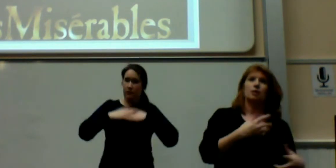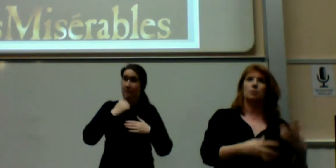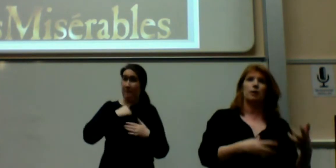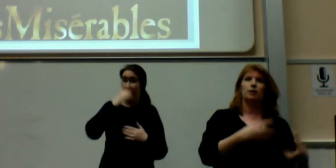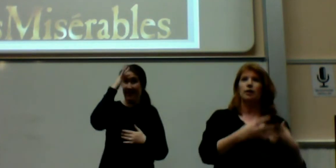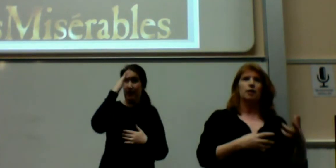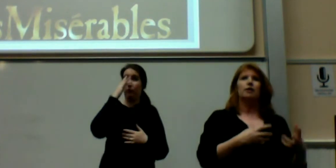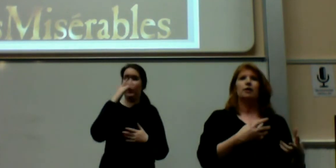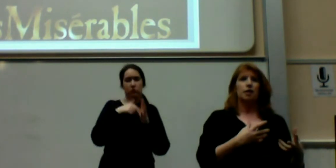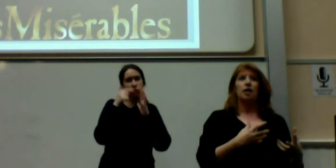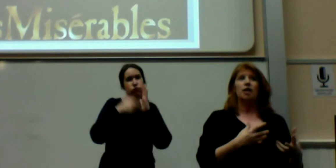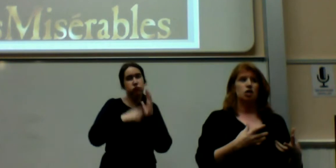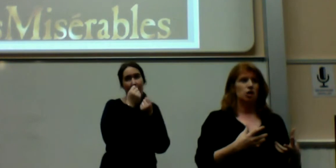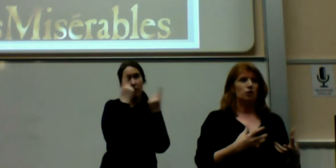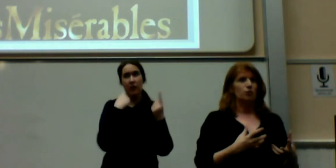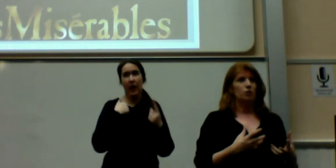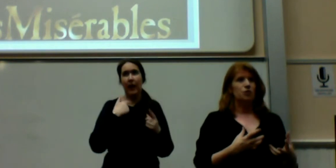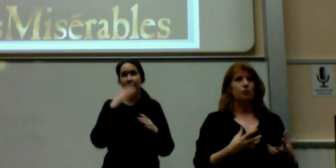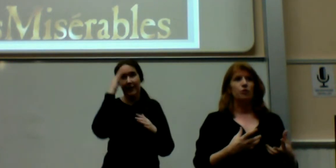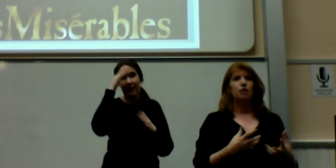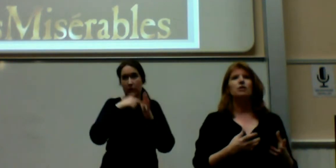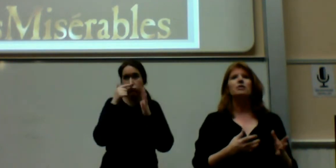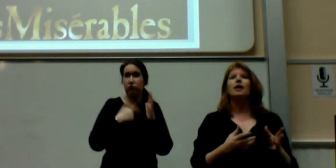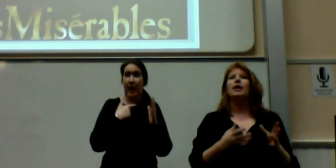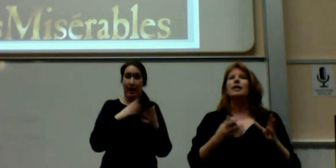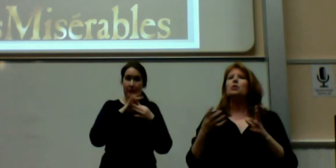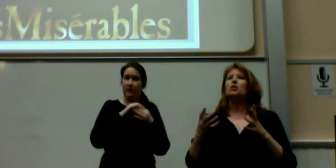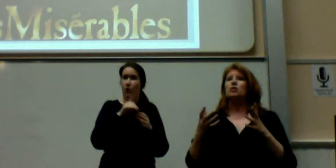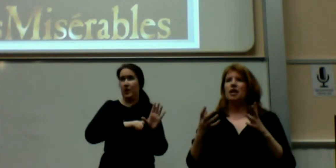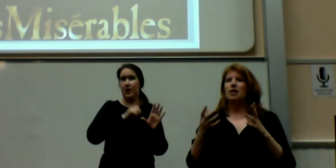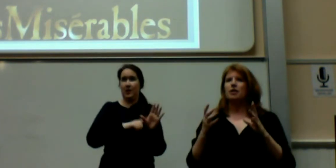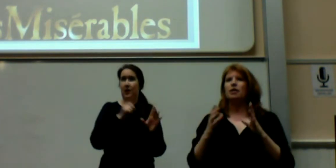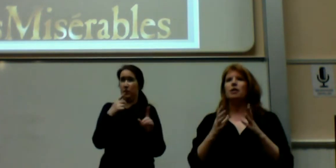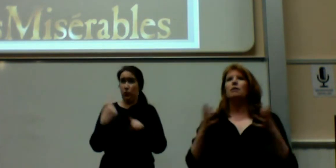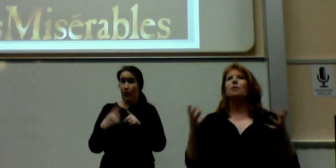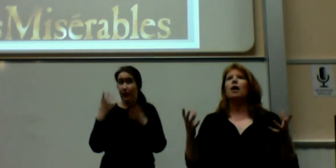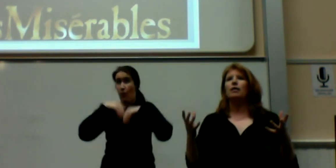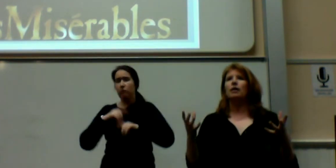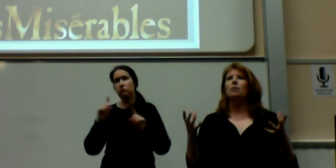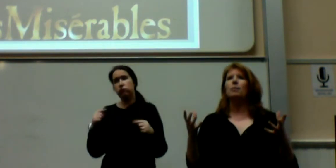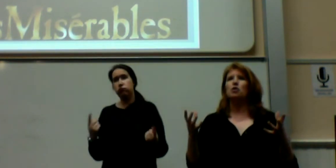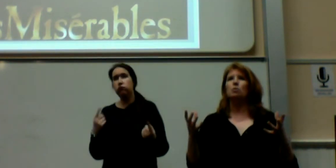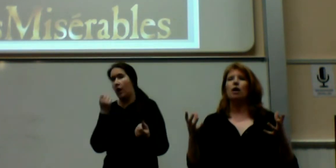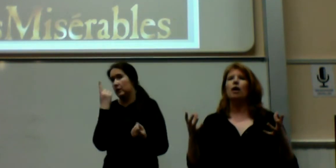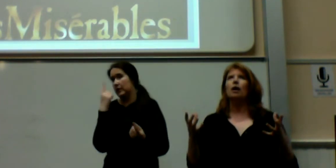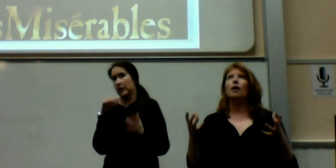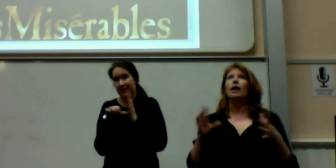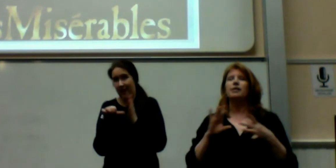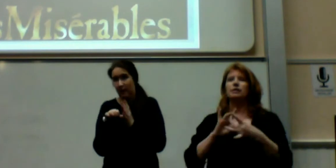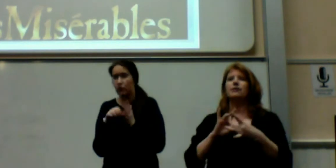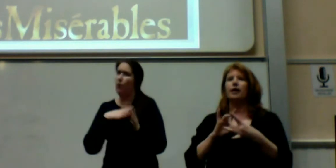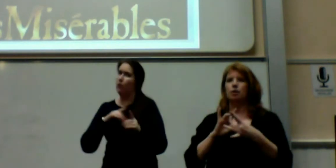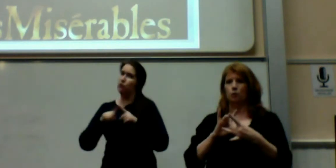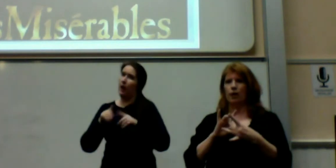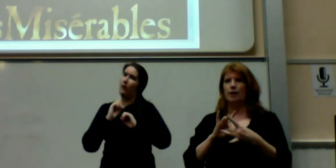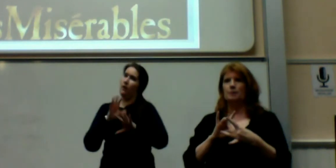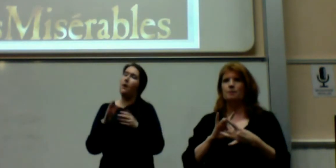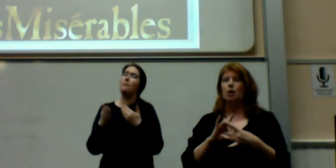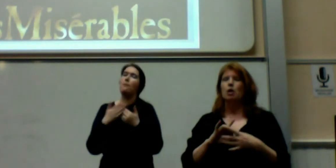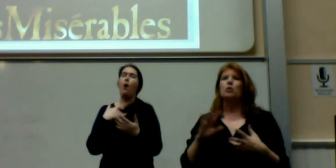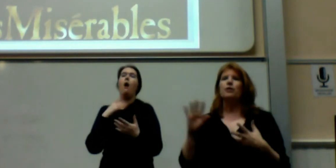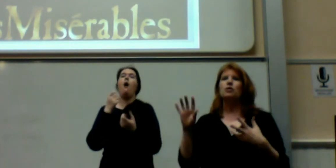that I've actually been engaging in for several years to understand it in a, I think, much more